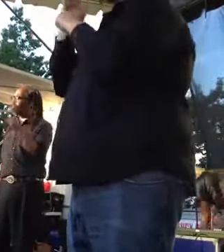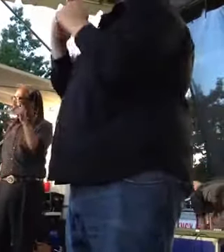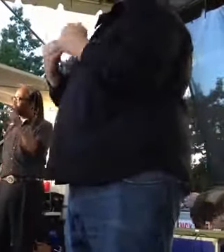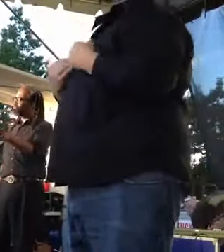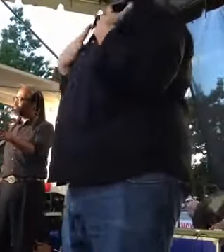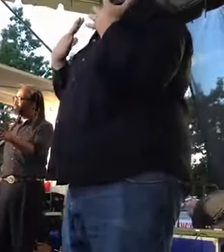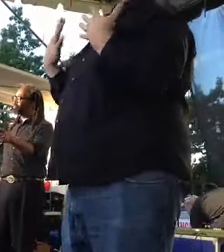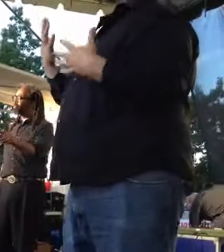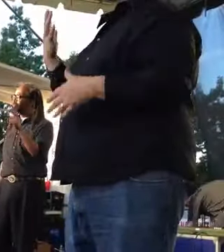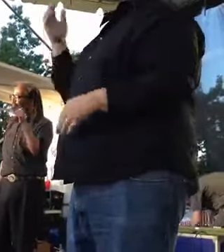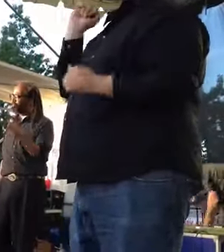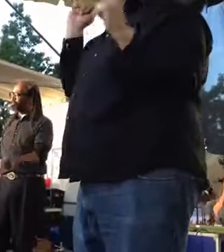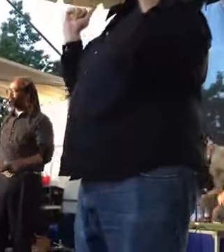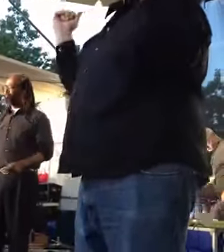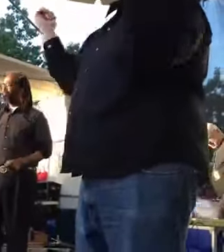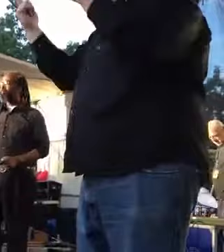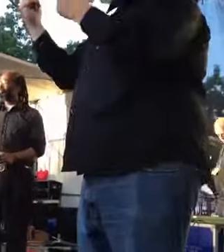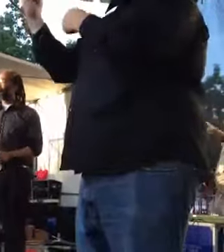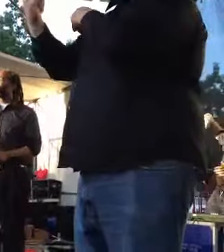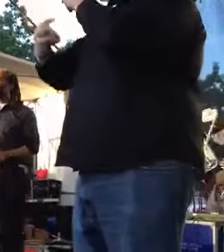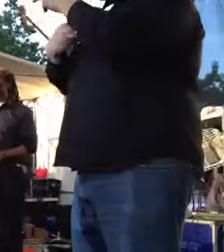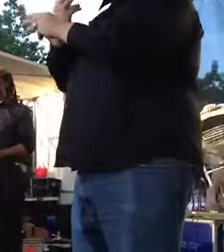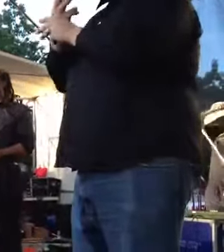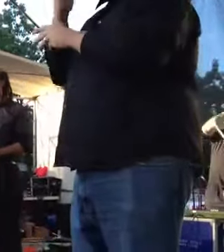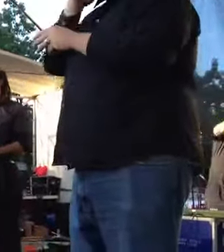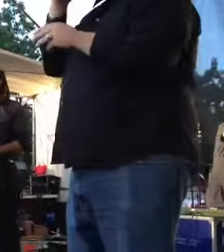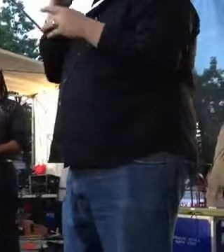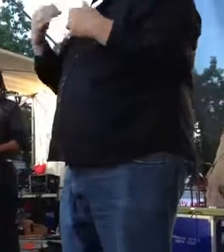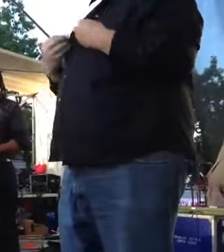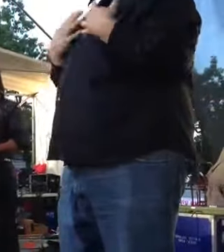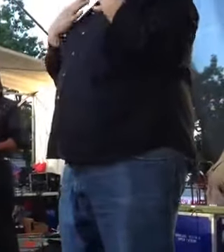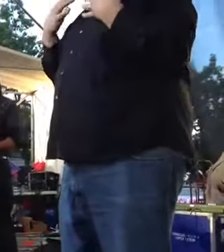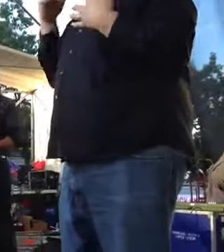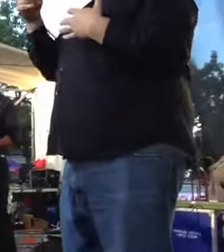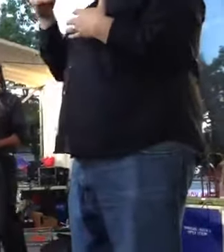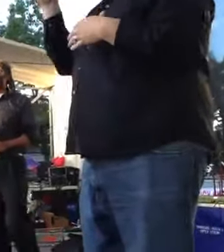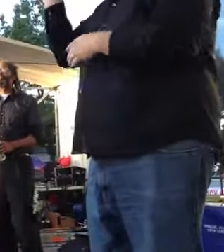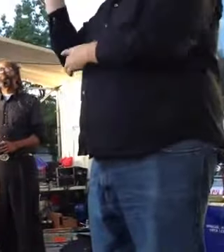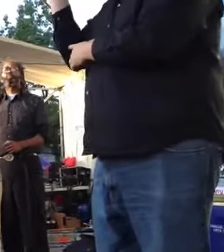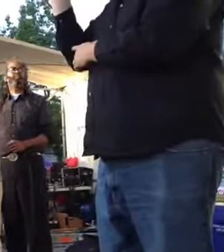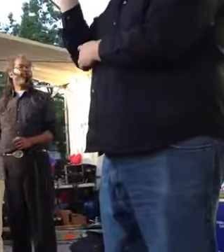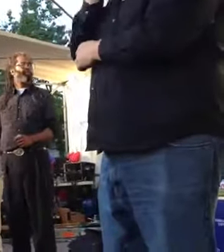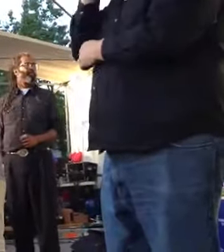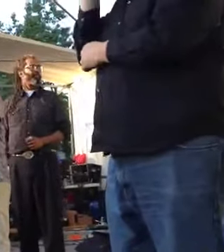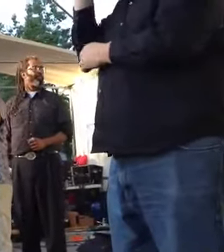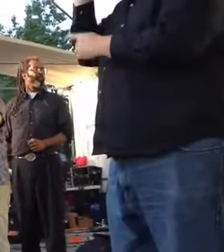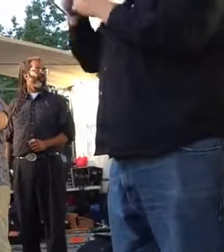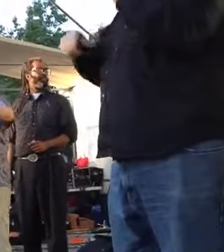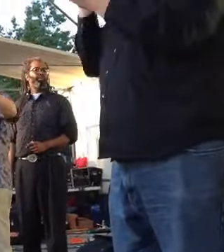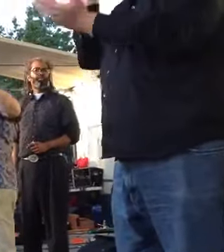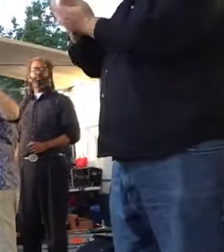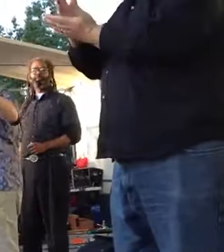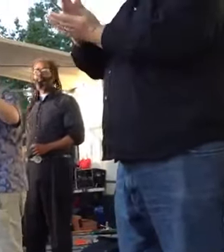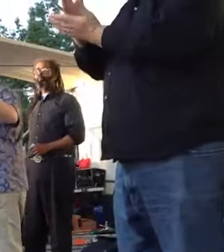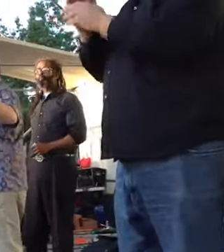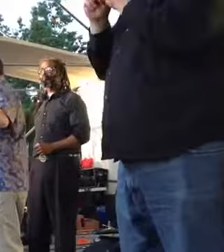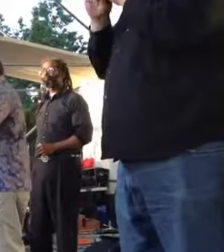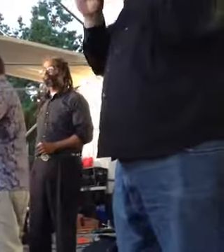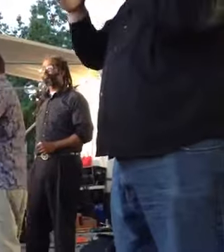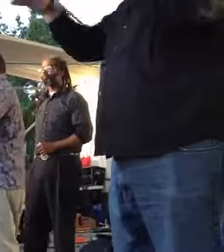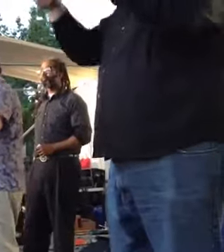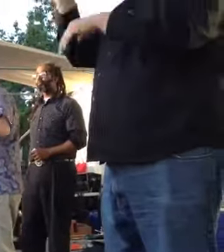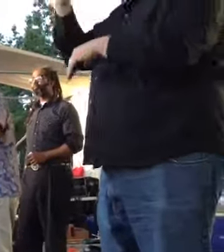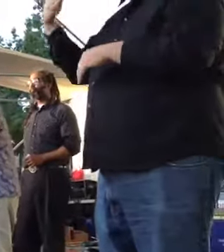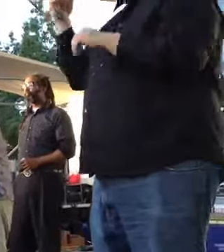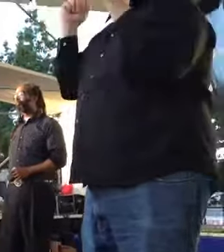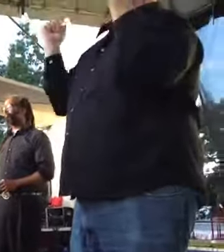The whole wide world will feel what you do here in Oregon. And it'll be unstoppable. And Obama and the